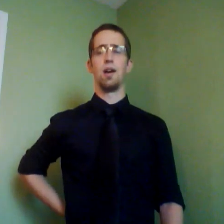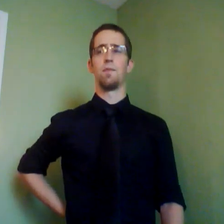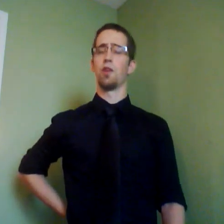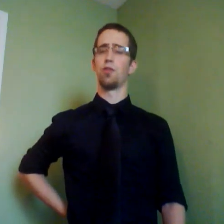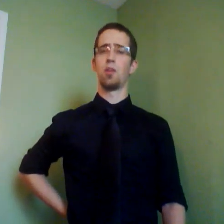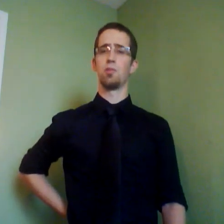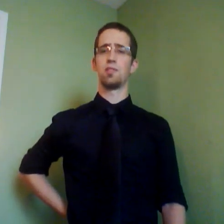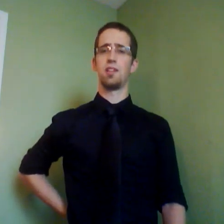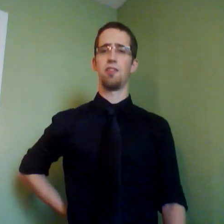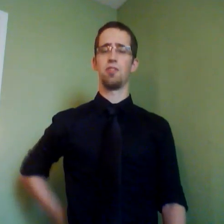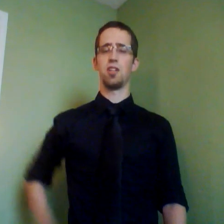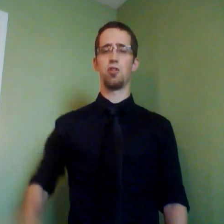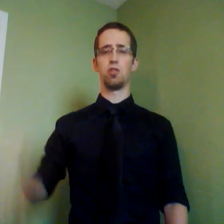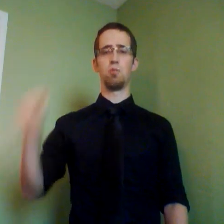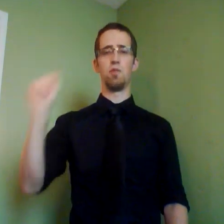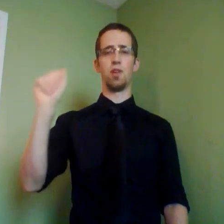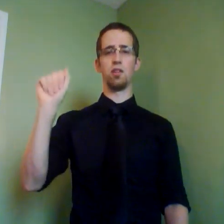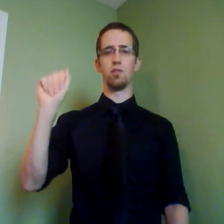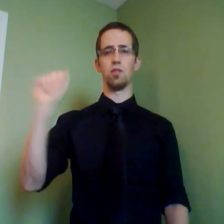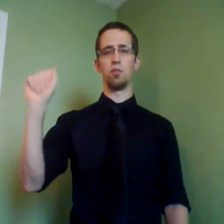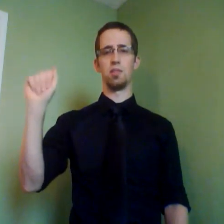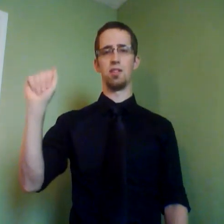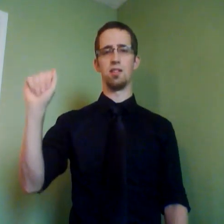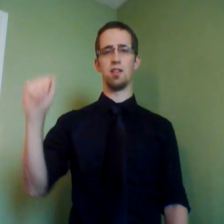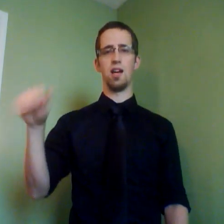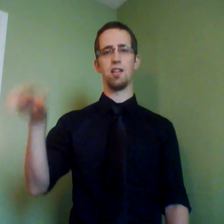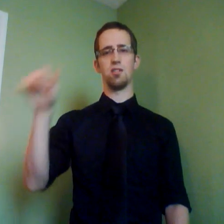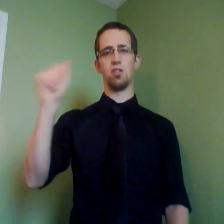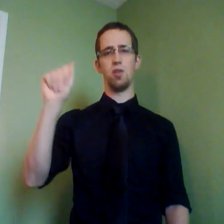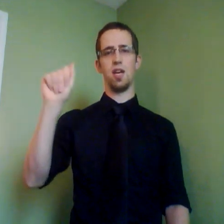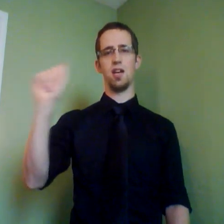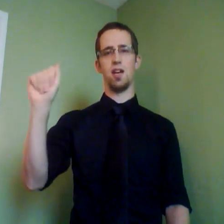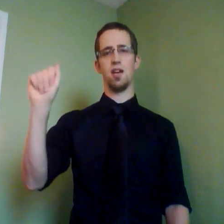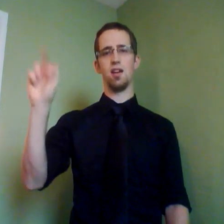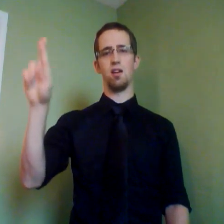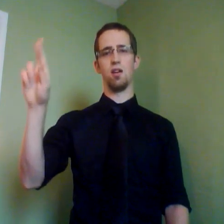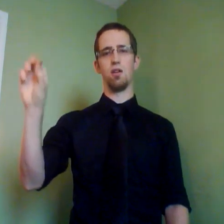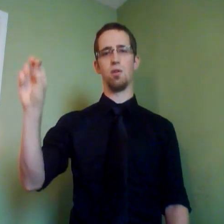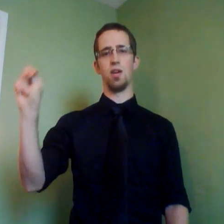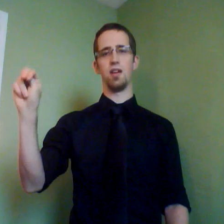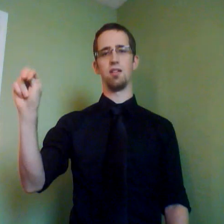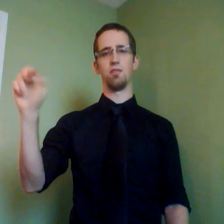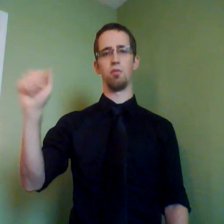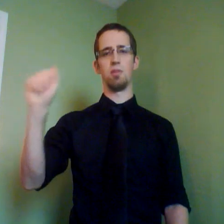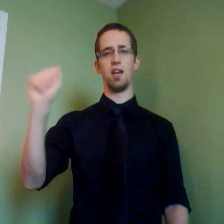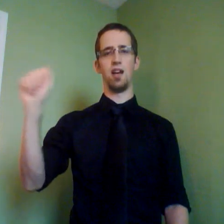For other doubles, generally you just move your hand over a little bit to the side. So A, R, O, N would be